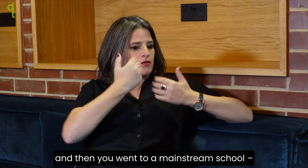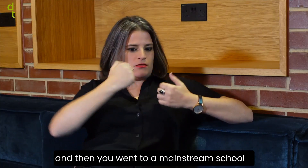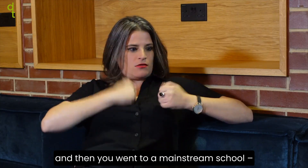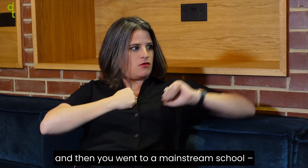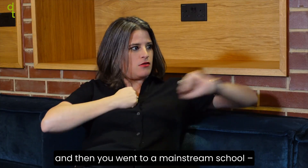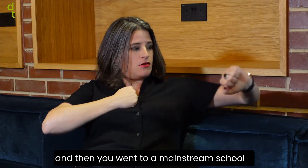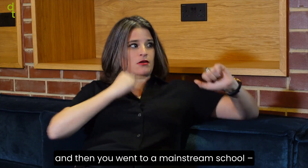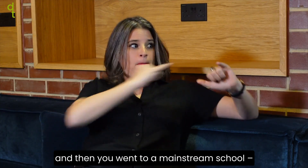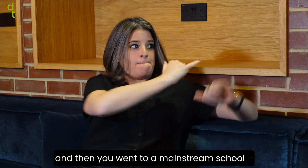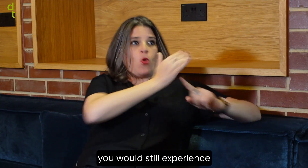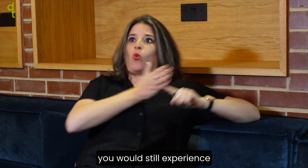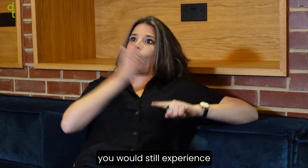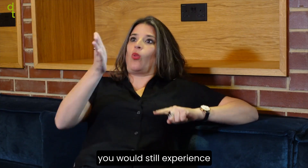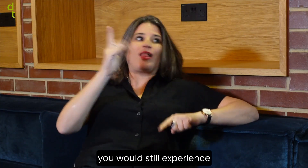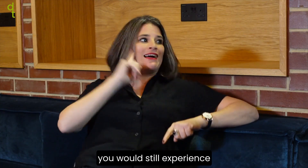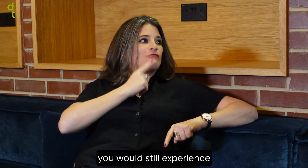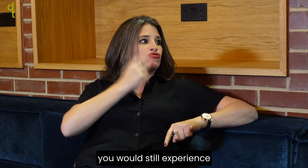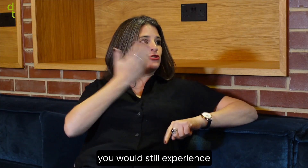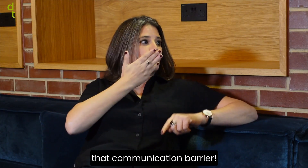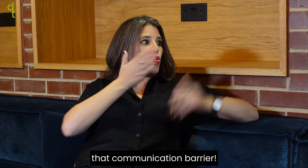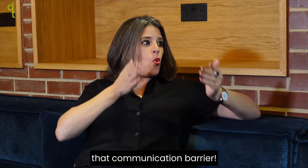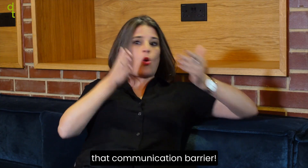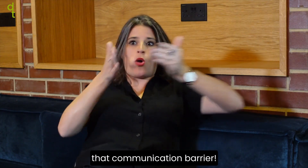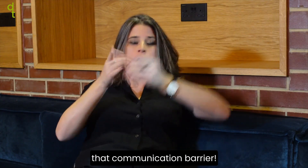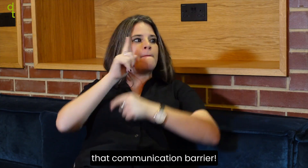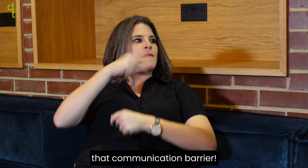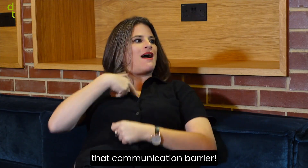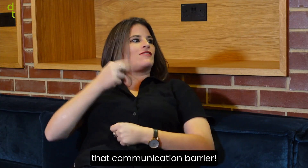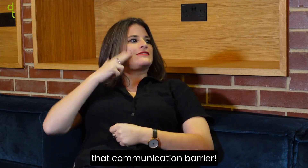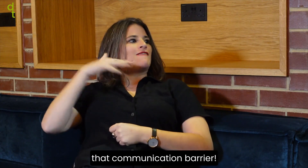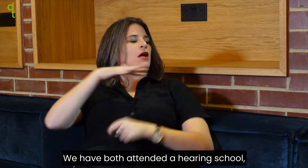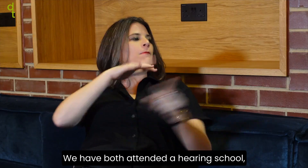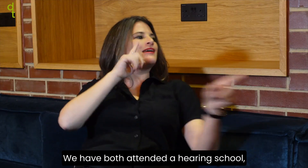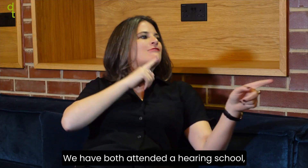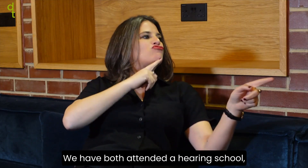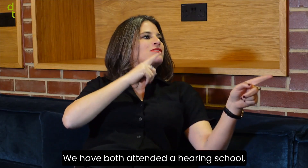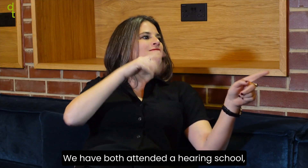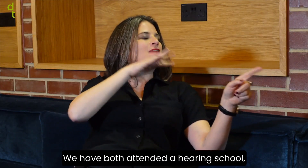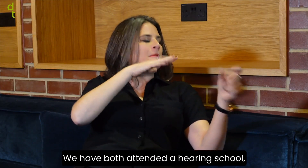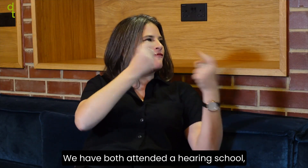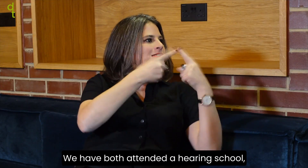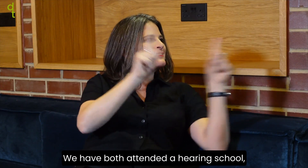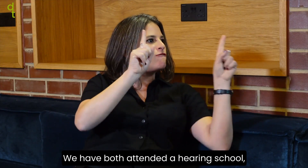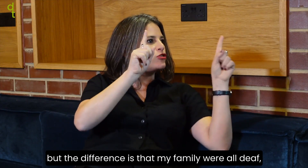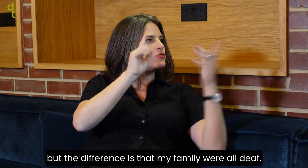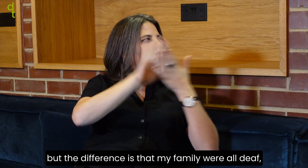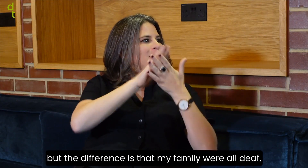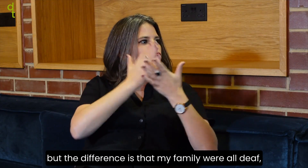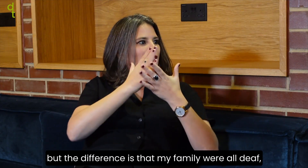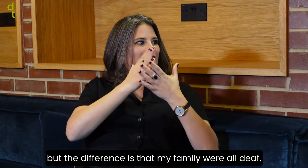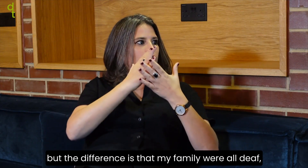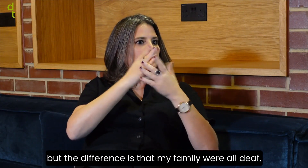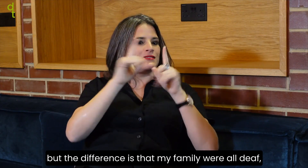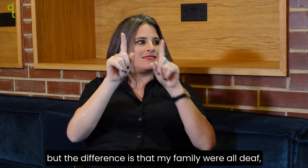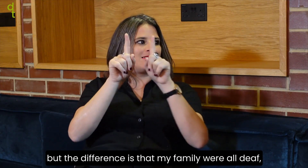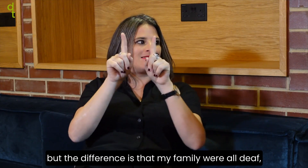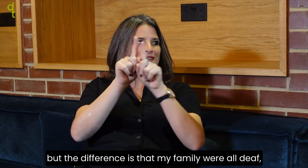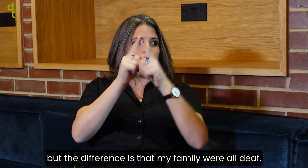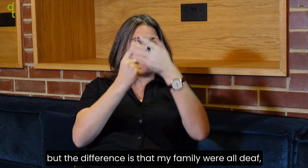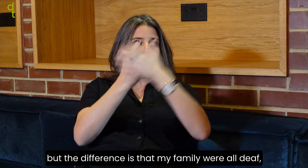went to a mainstream school. You would still experience that communication barrier. We've both attended a hearing school, but the difference is that my family were all deaf